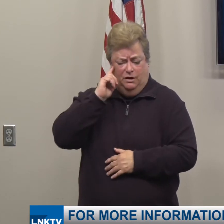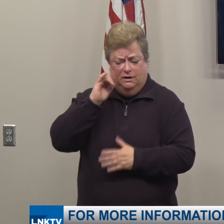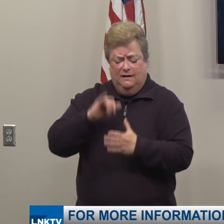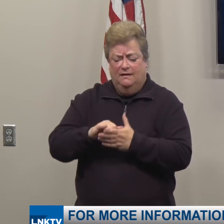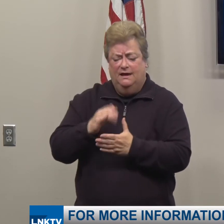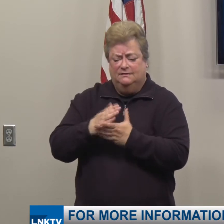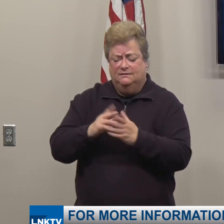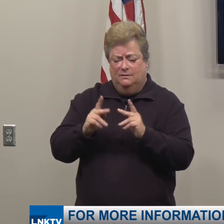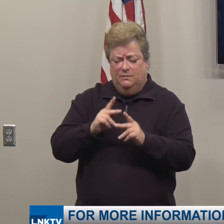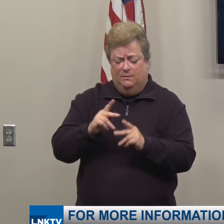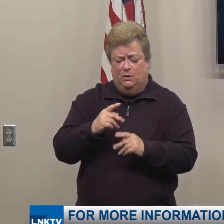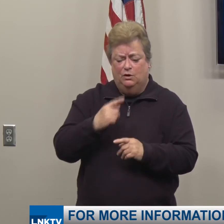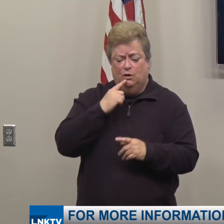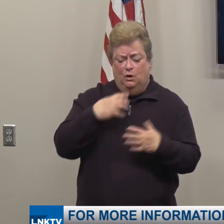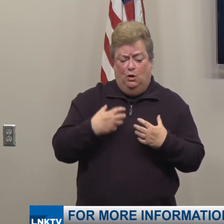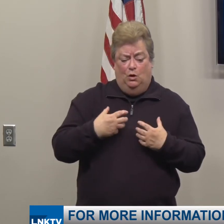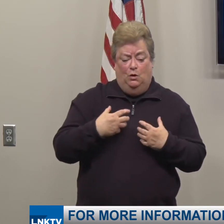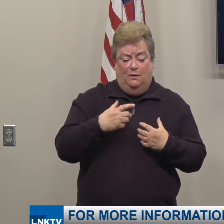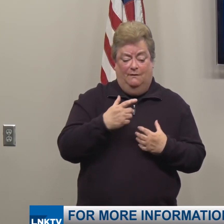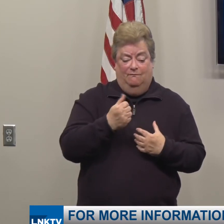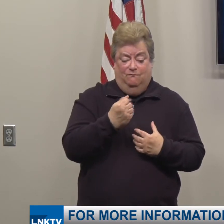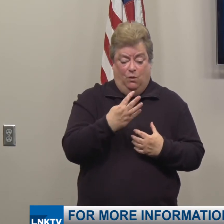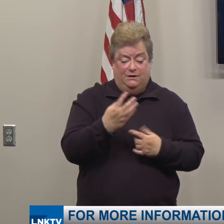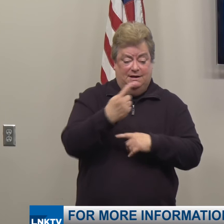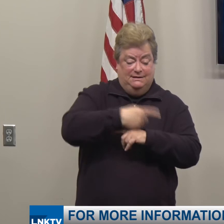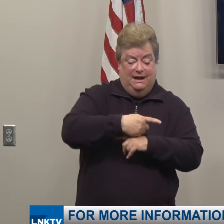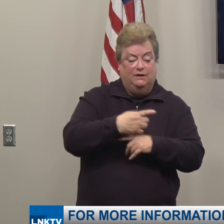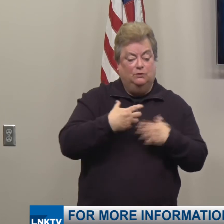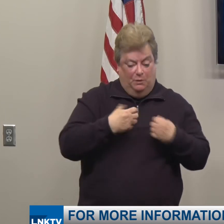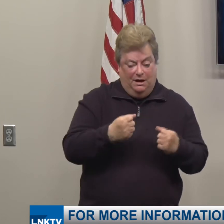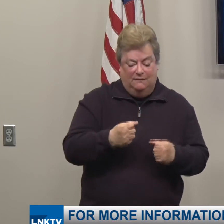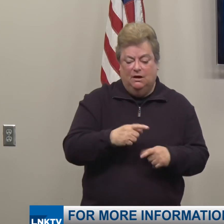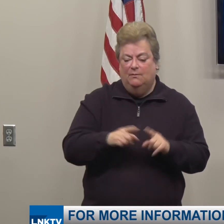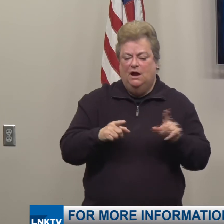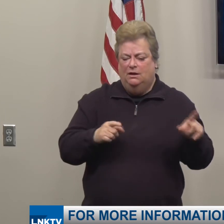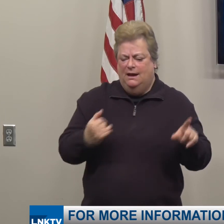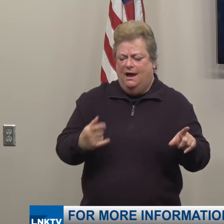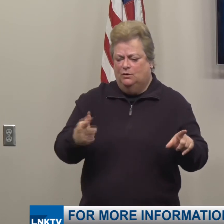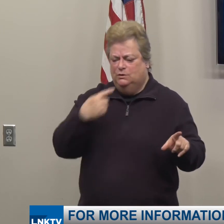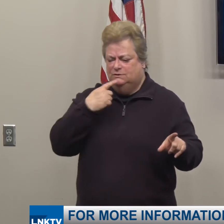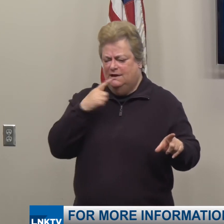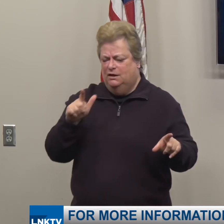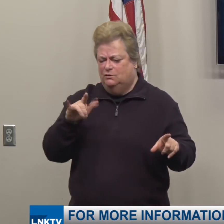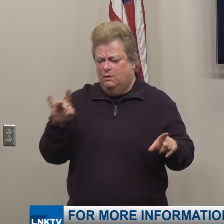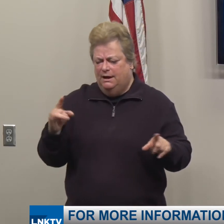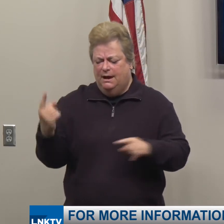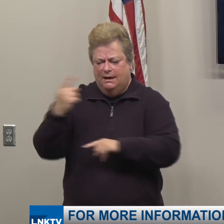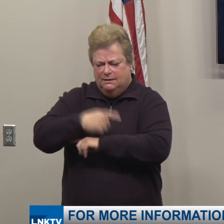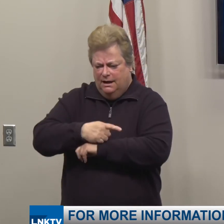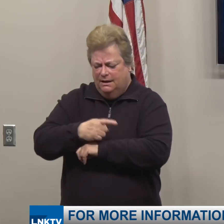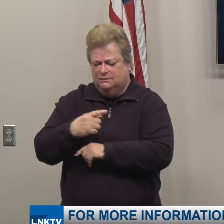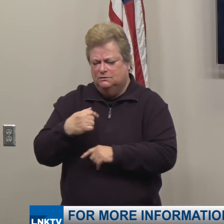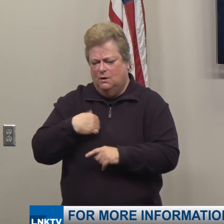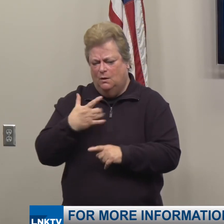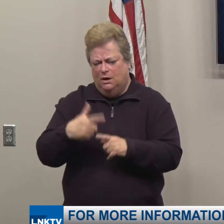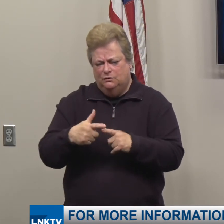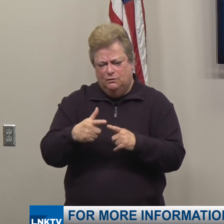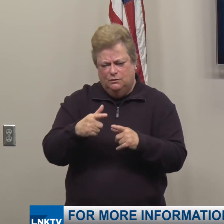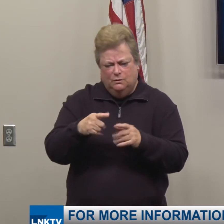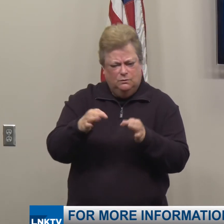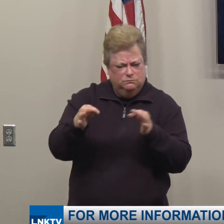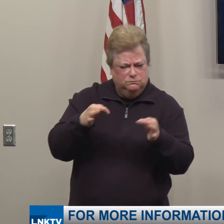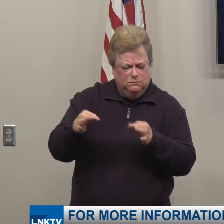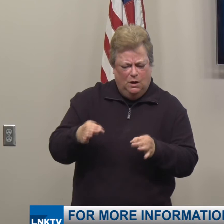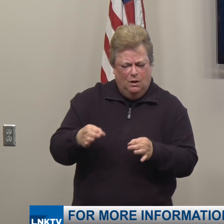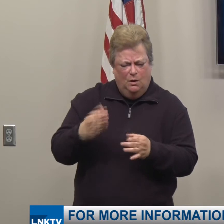say you're recovered after 14 days. You guys are saying after 28 days. just wanting you to elaborate on the